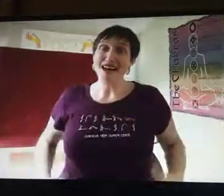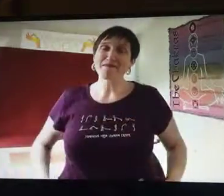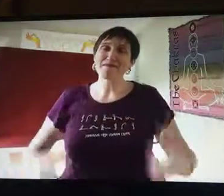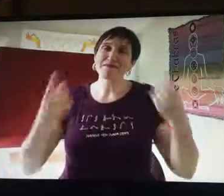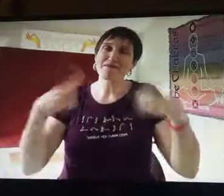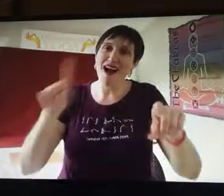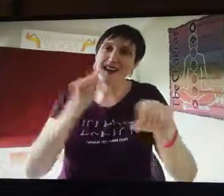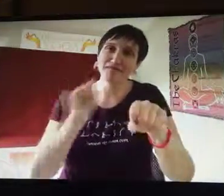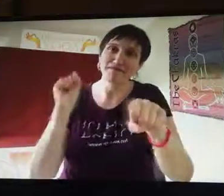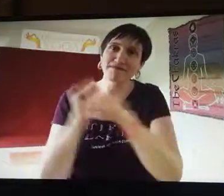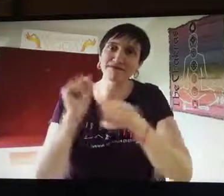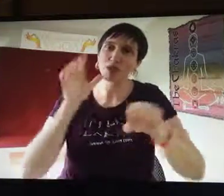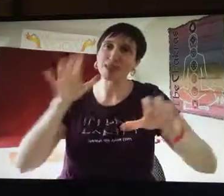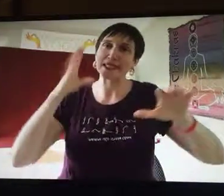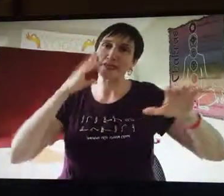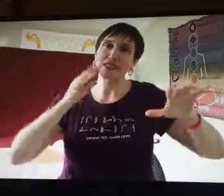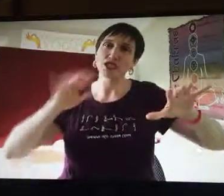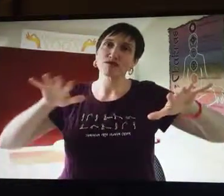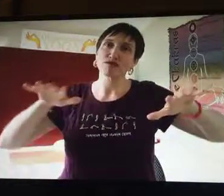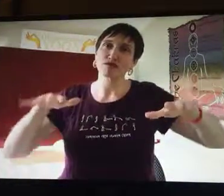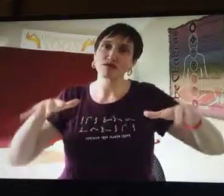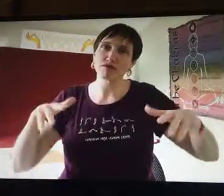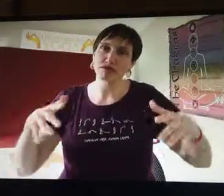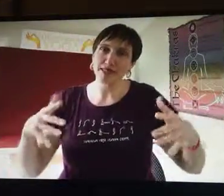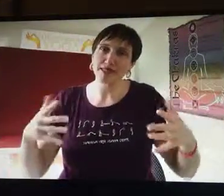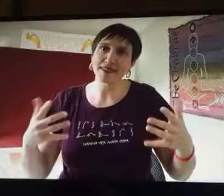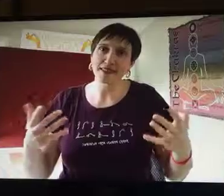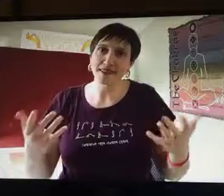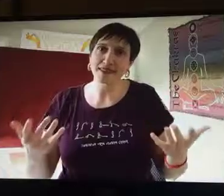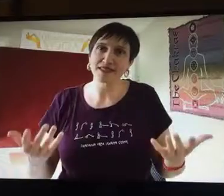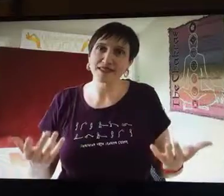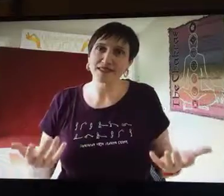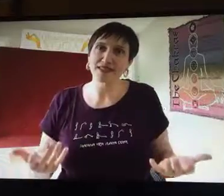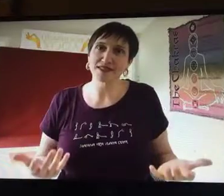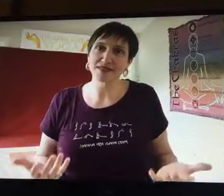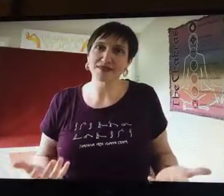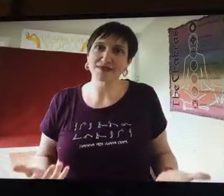And when you rest your body, you really experience tranquility.